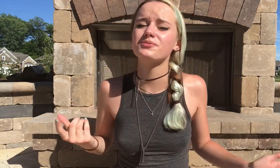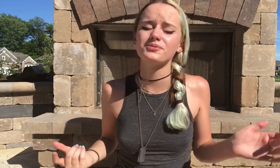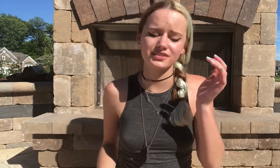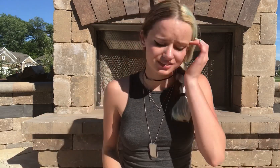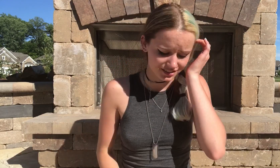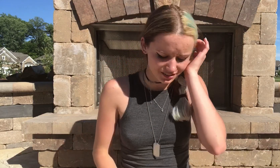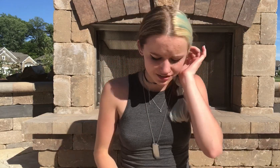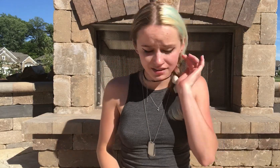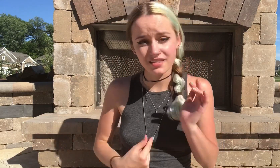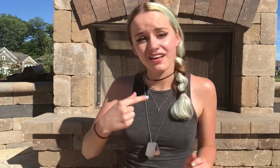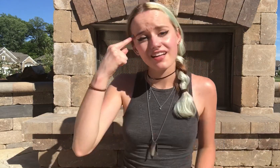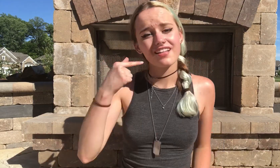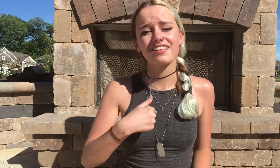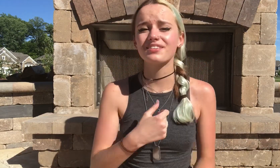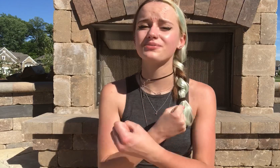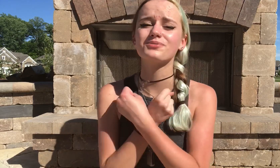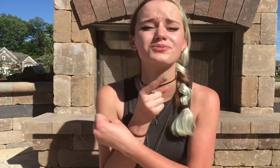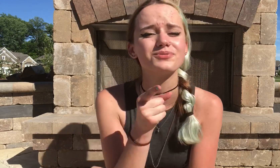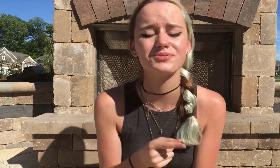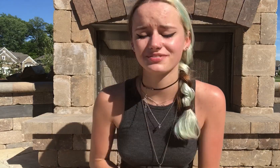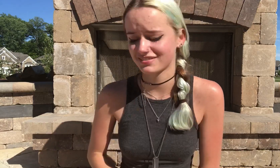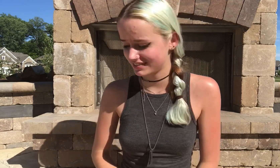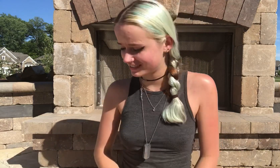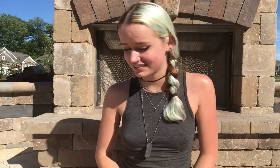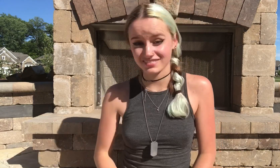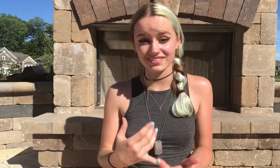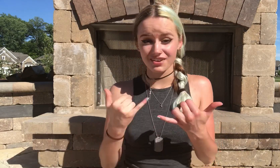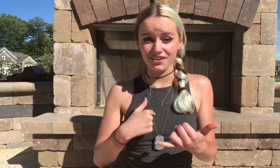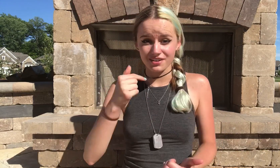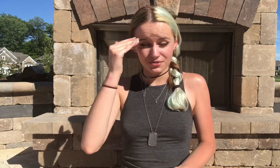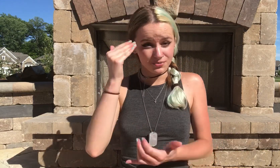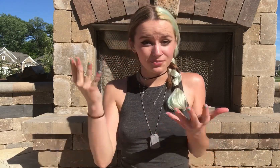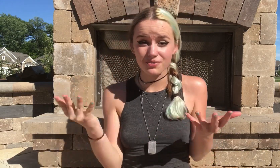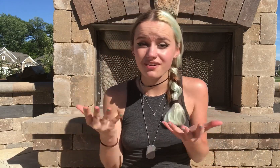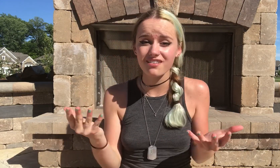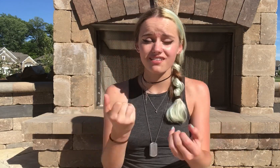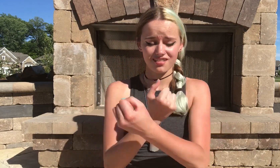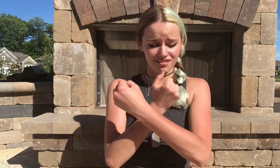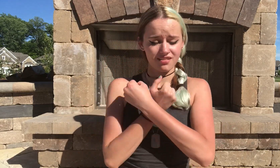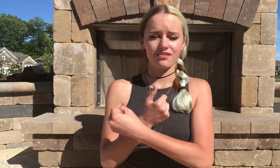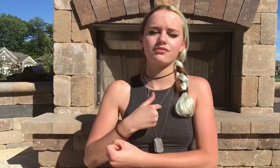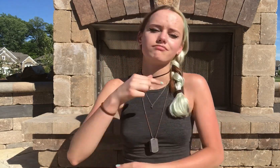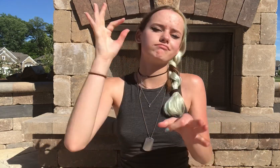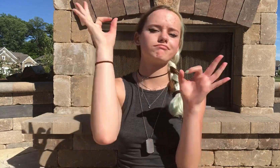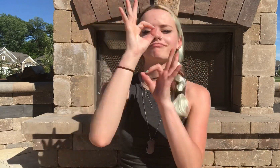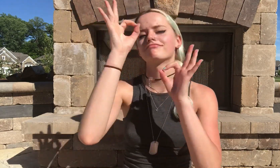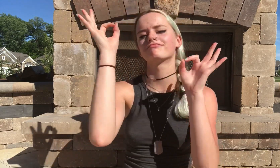I thought I loved you, now I know, I don't know nothing about love